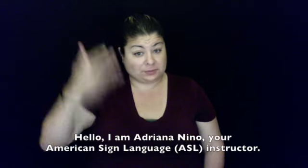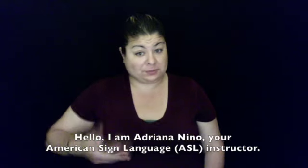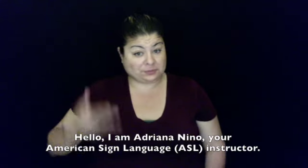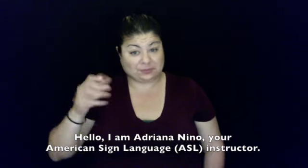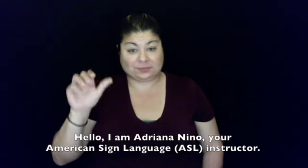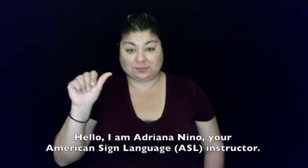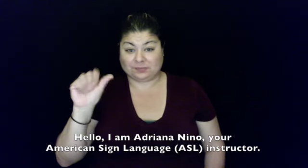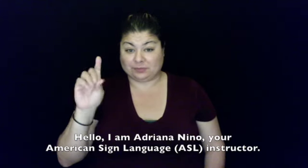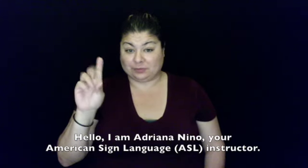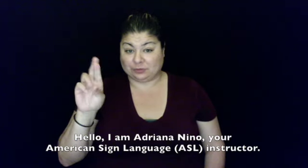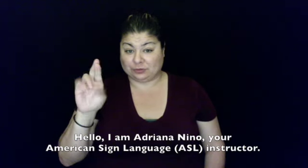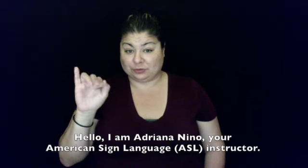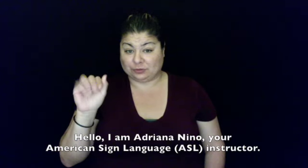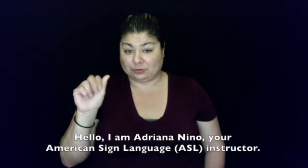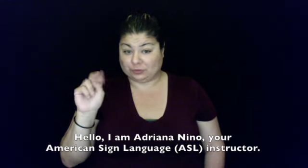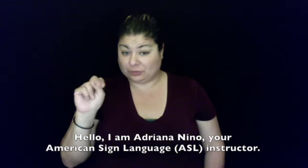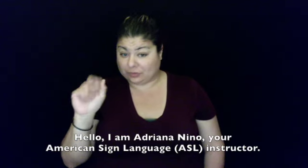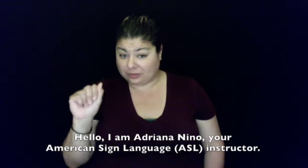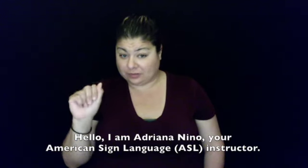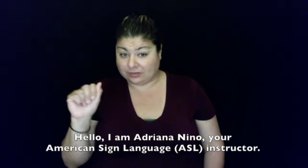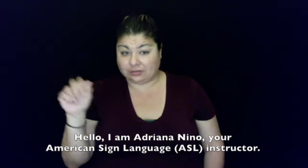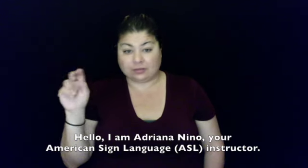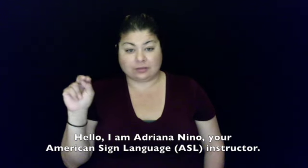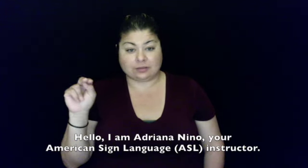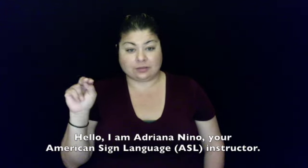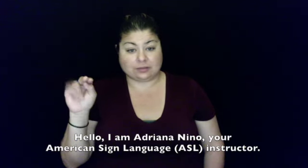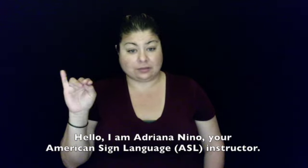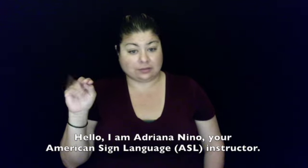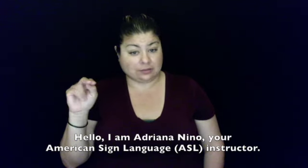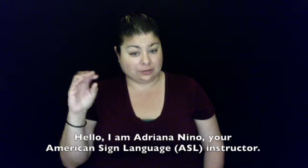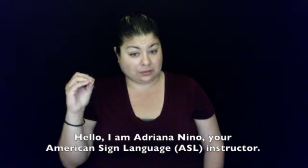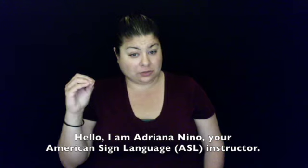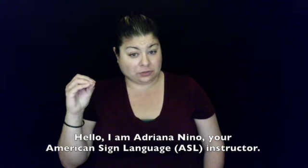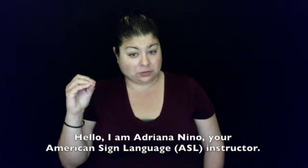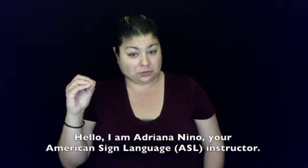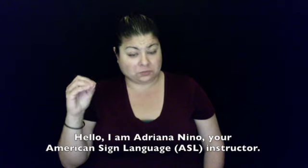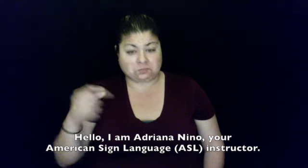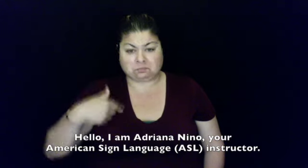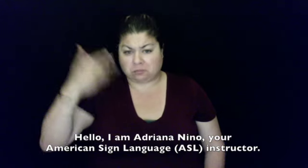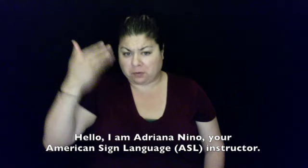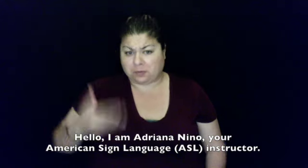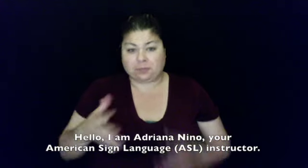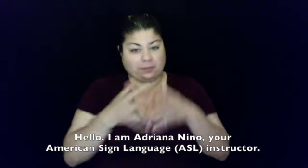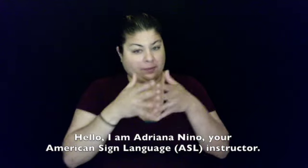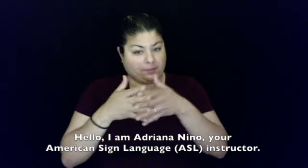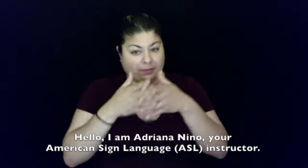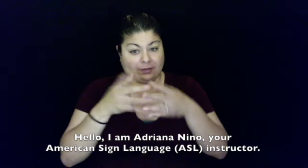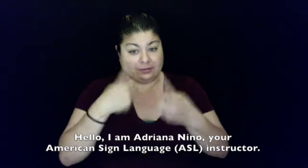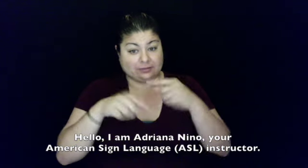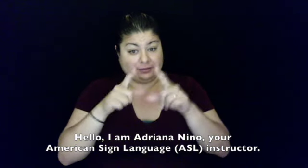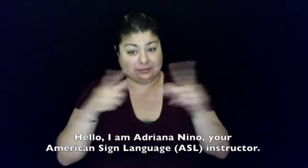Hello, I am Adriana Nino, and I am your American Sign Language ASL instructor.